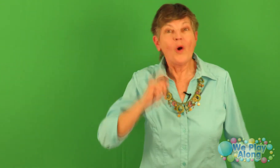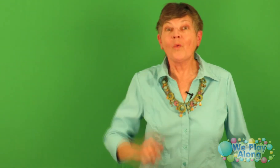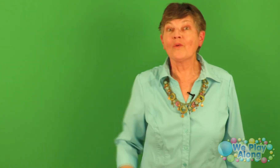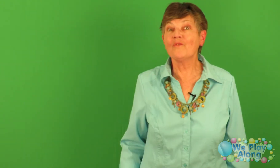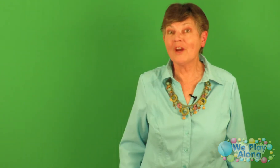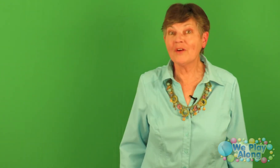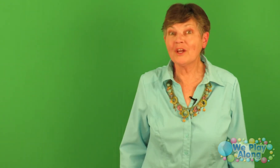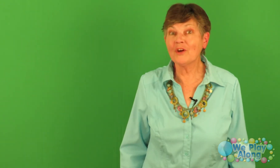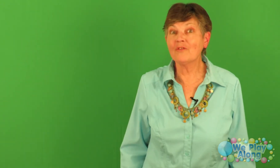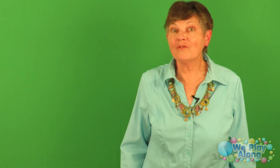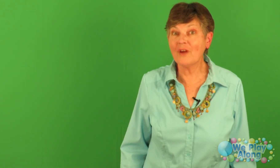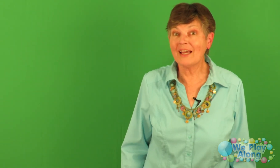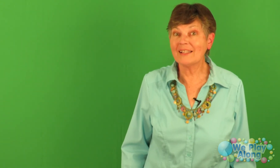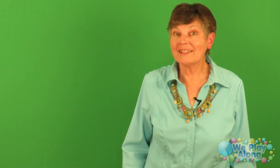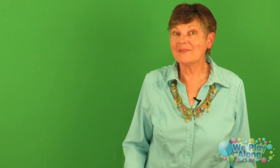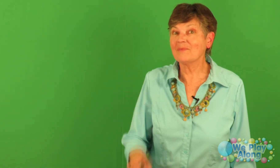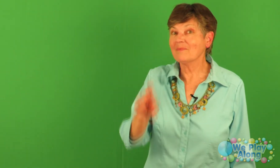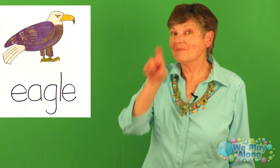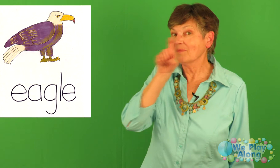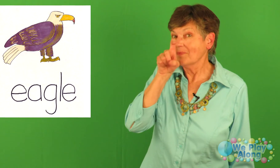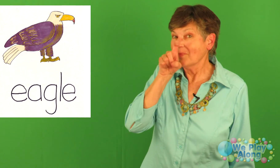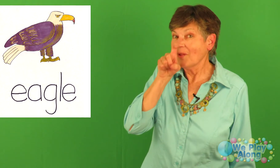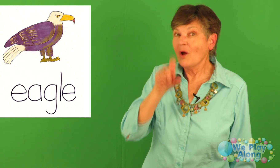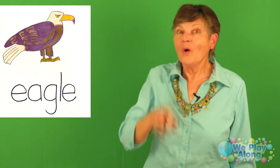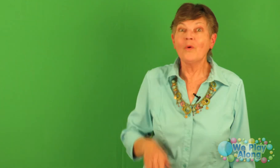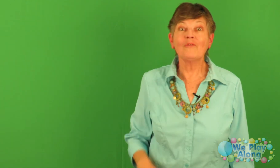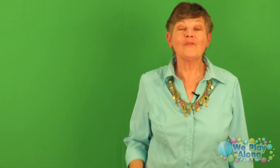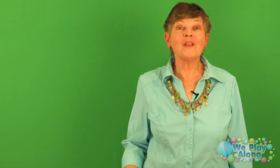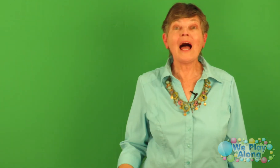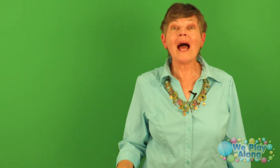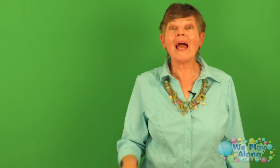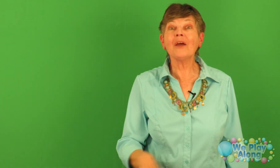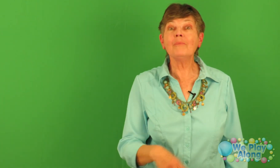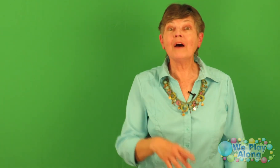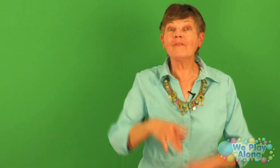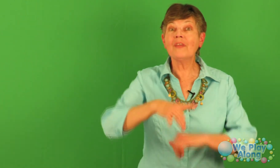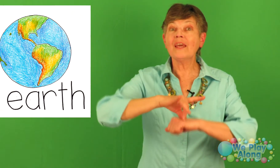were very good friends, would fly above thee,